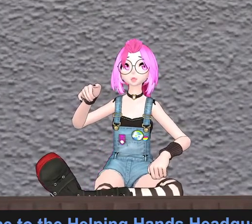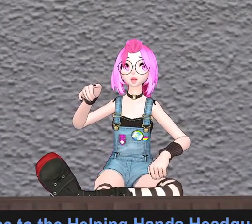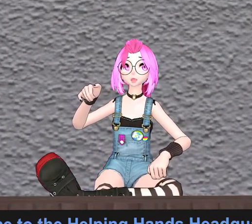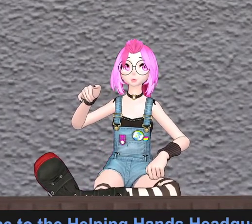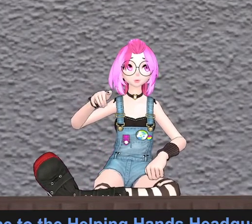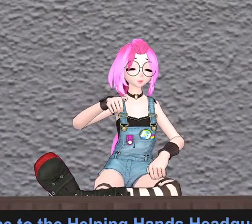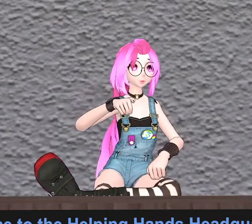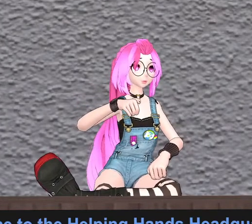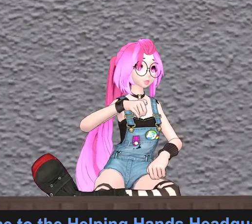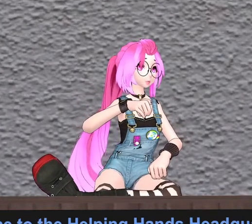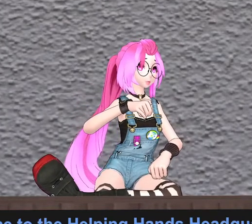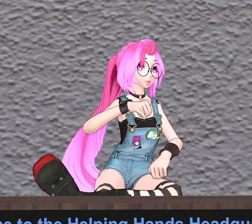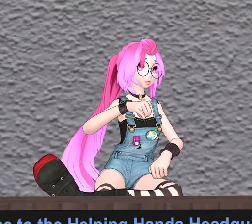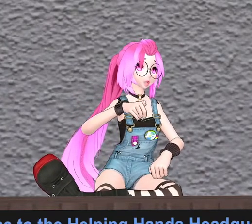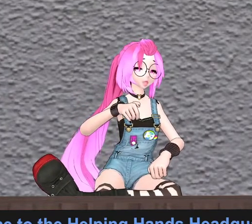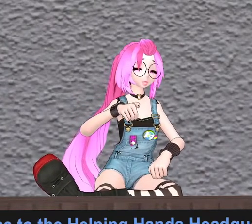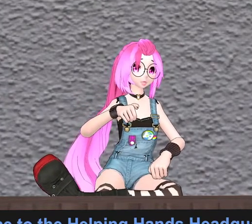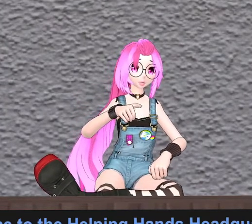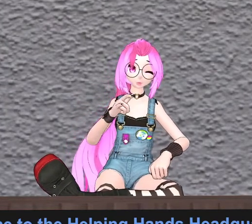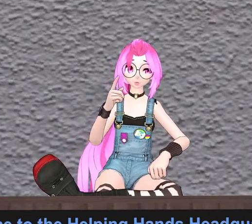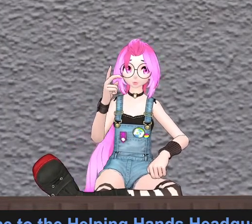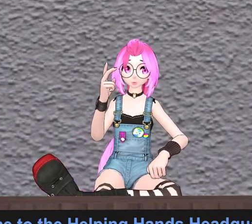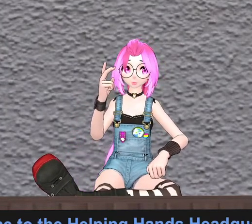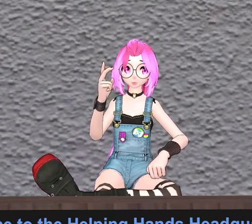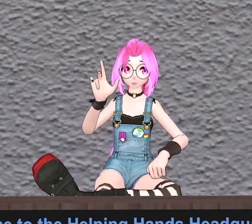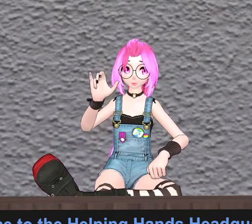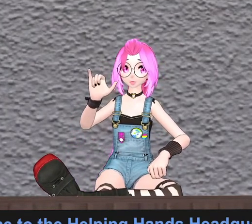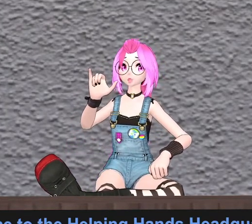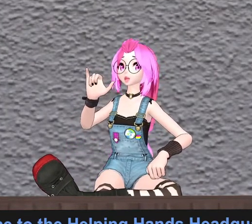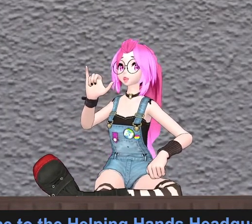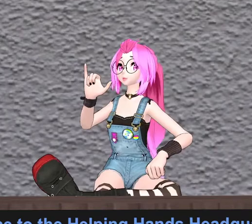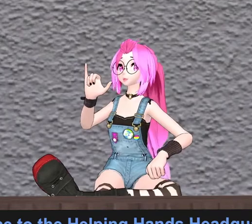Oh well. Yep, initialized. KY.